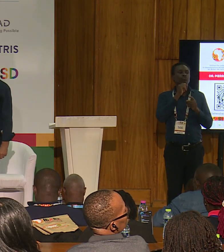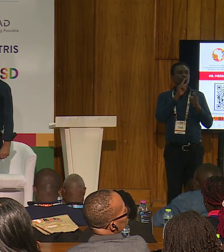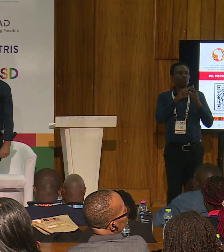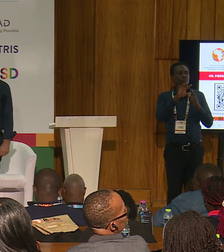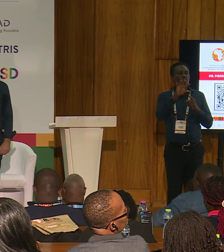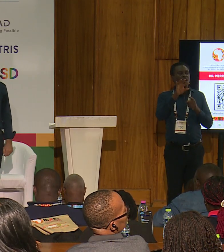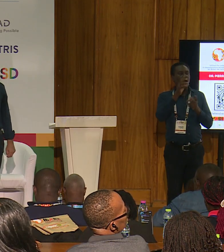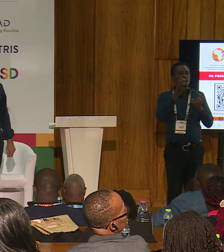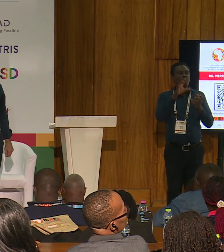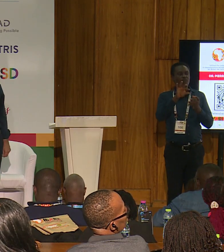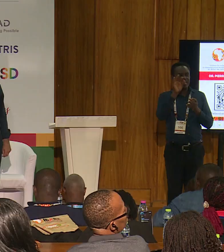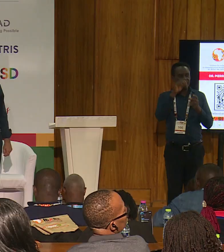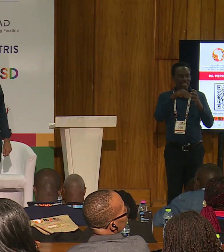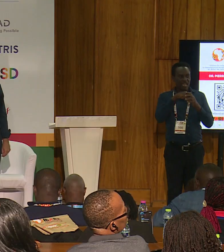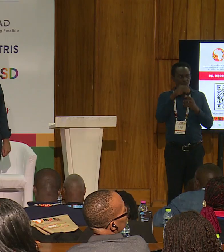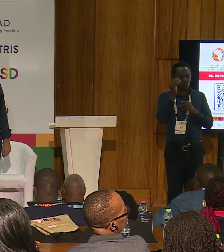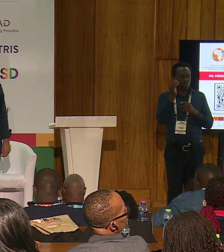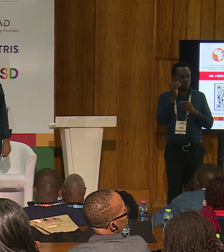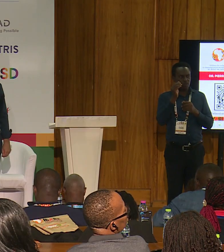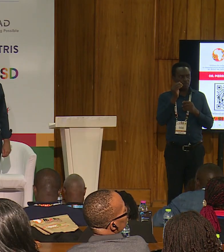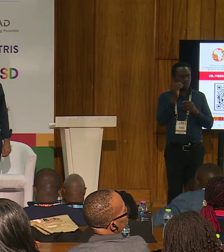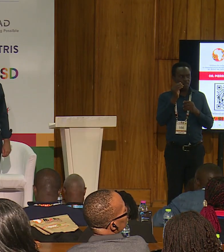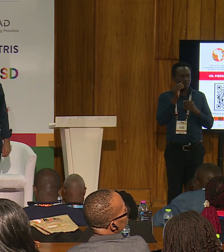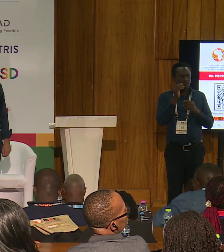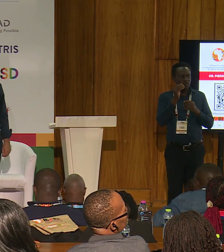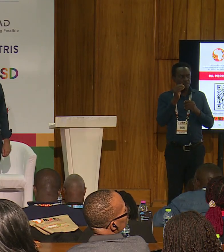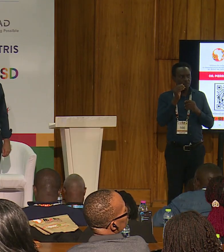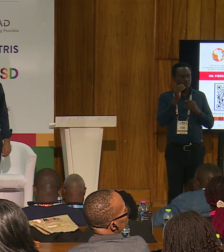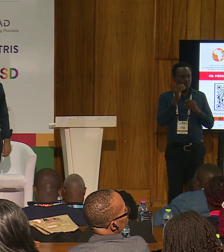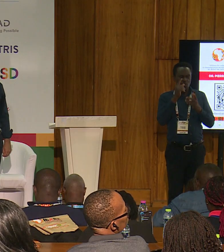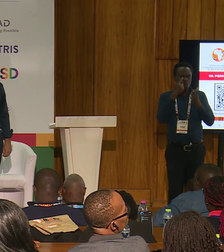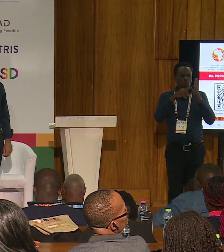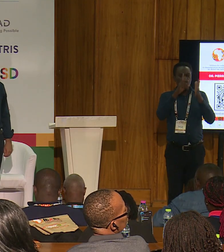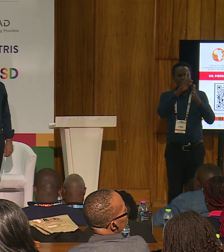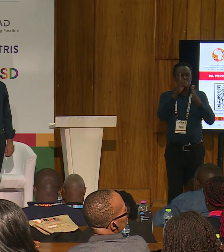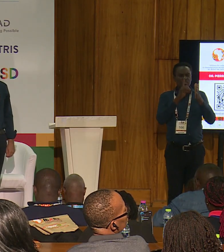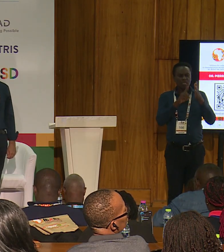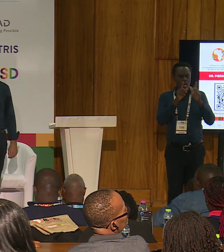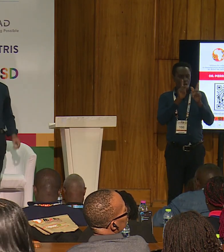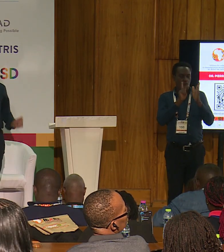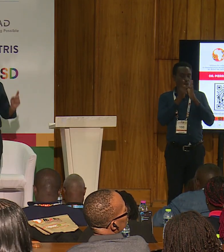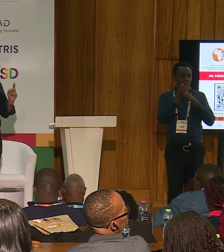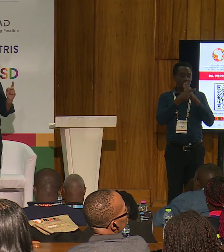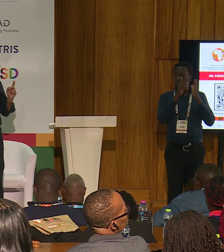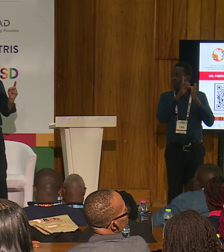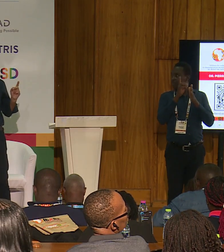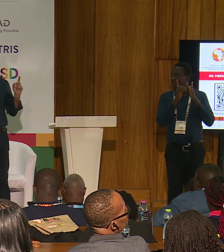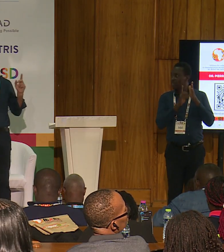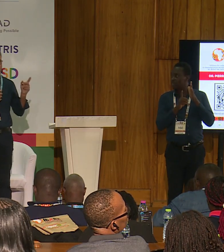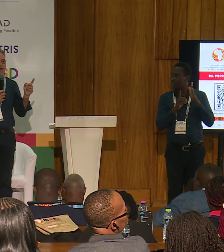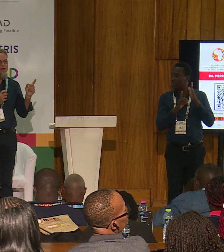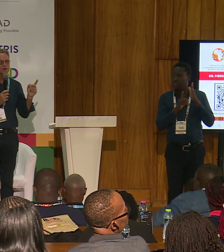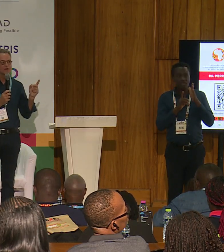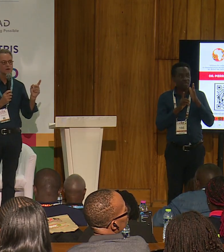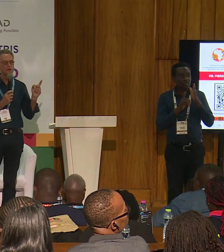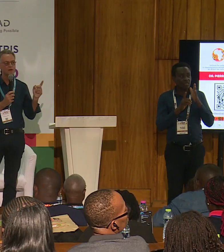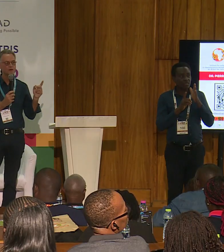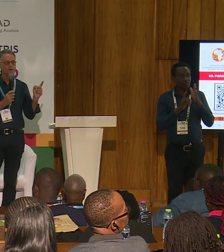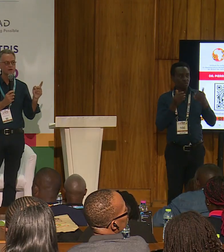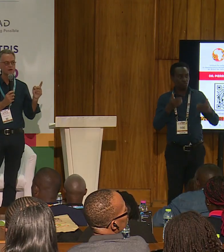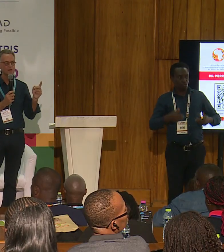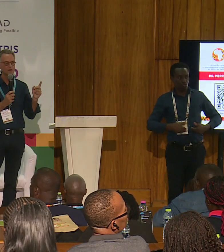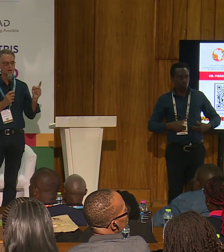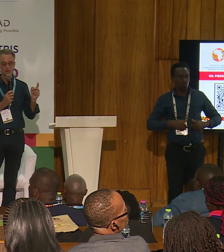out about the youth-friendly booklets that you've designed. The youth-friendly, sorry? The